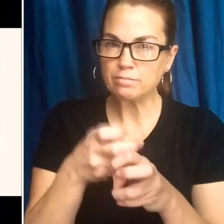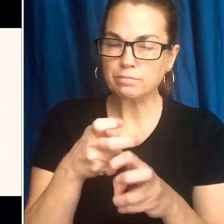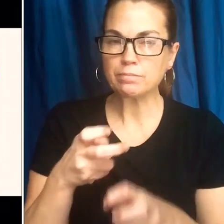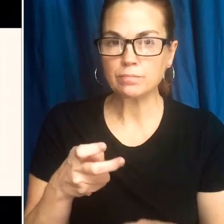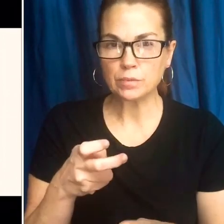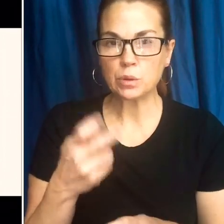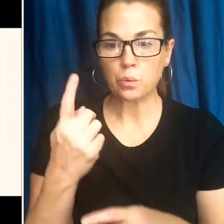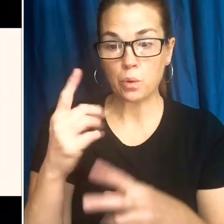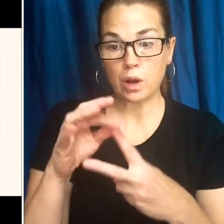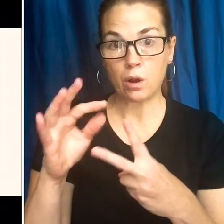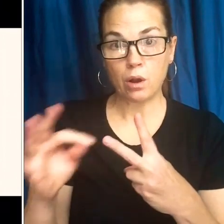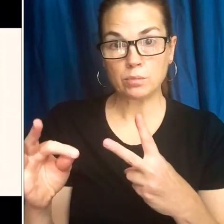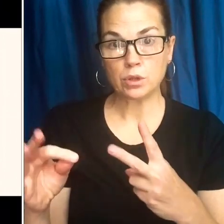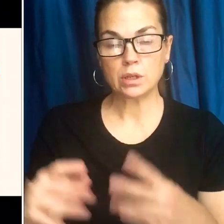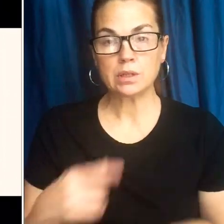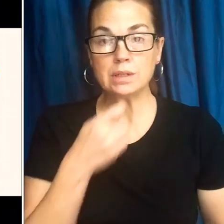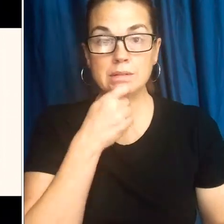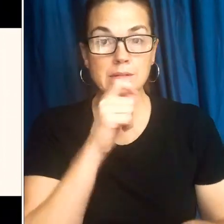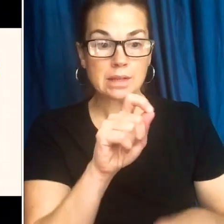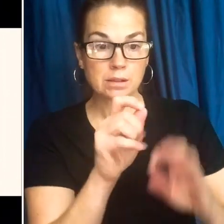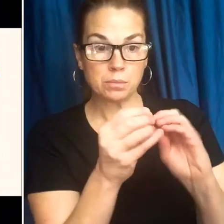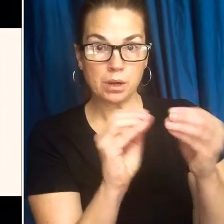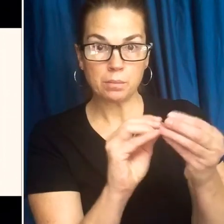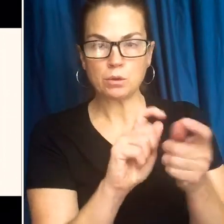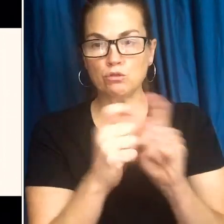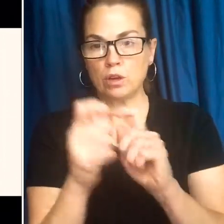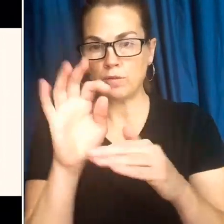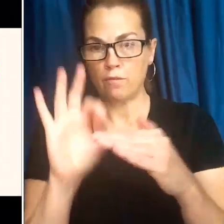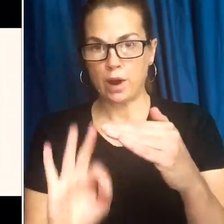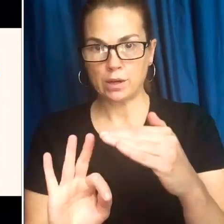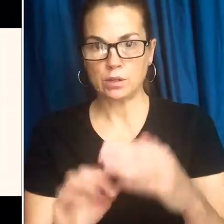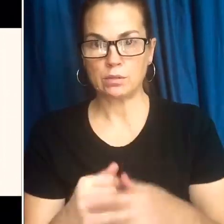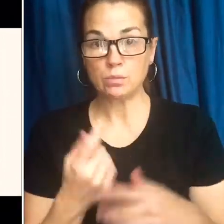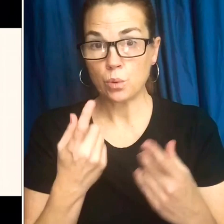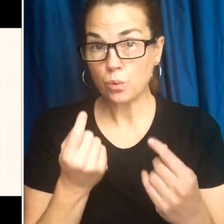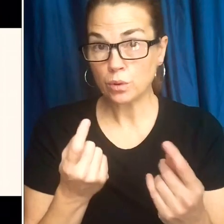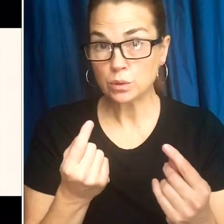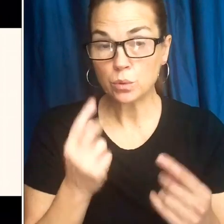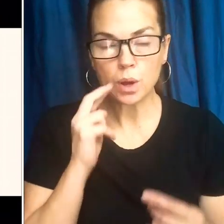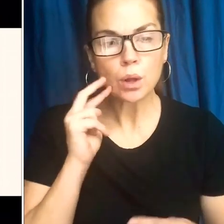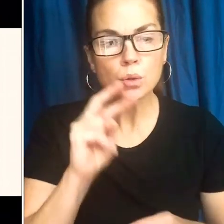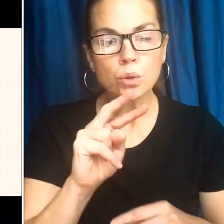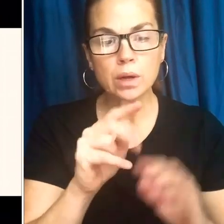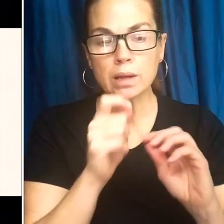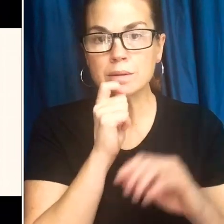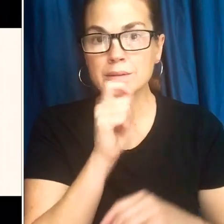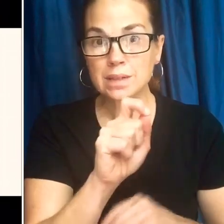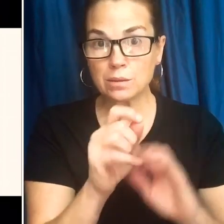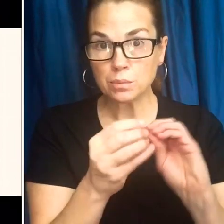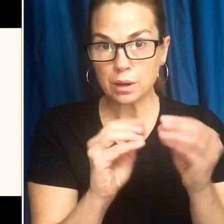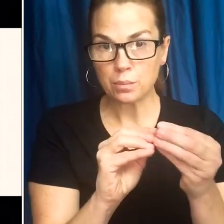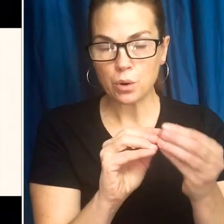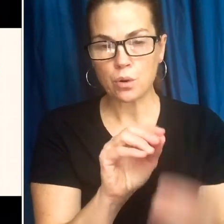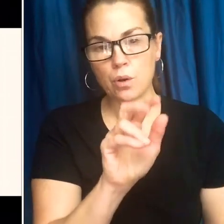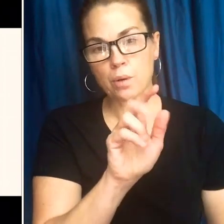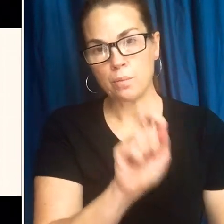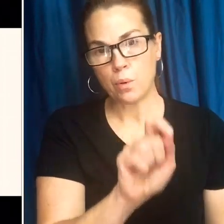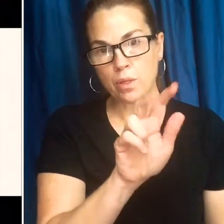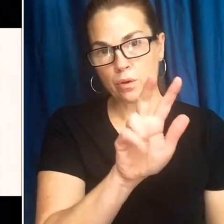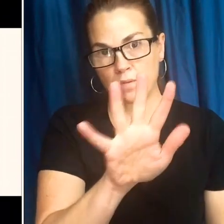as a fraction. 35, its digits, over its place value, 100. Now to